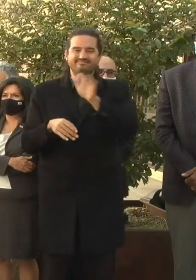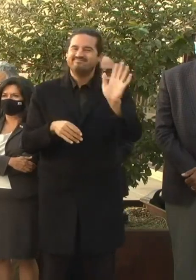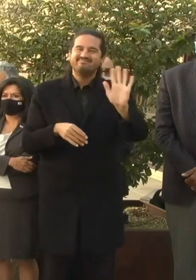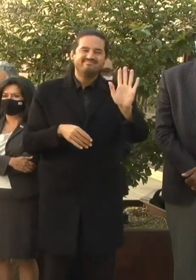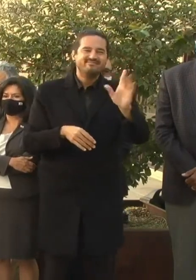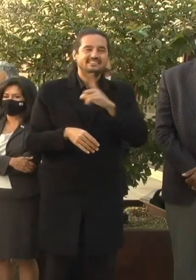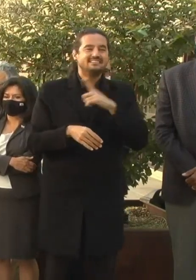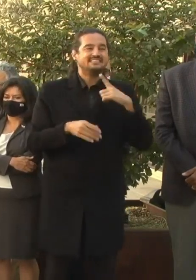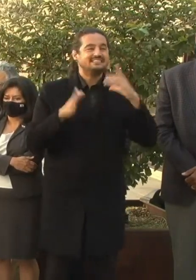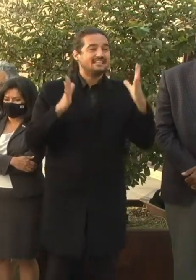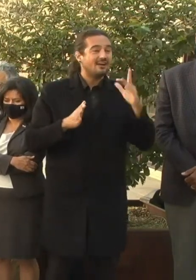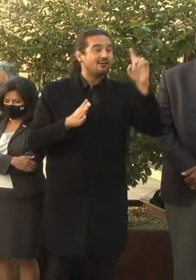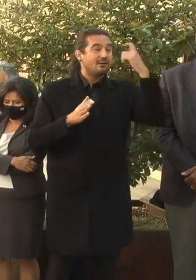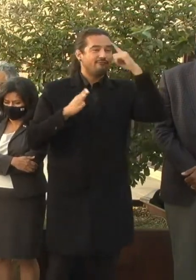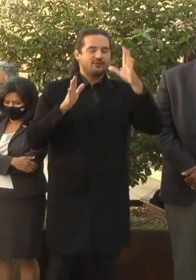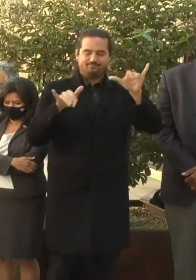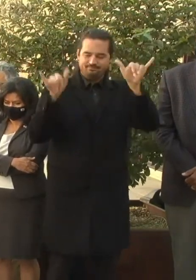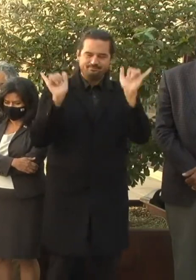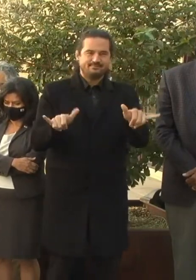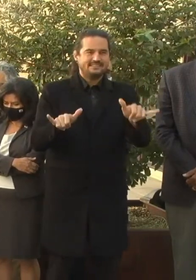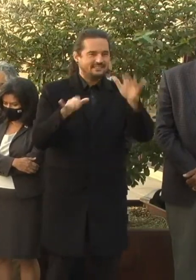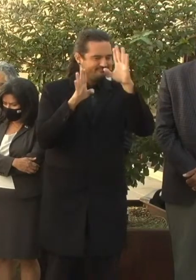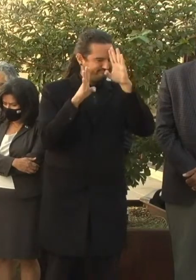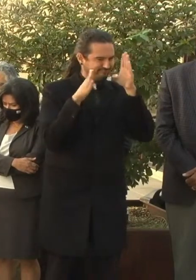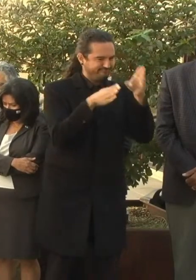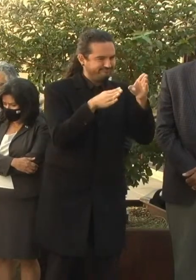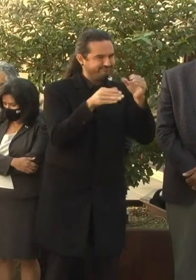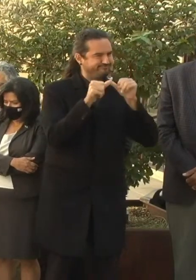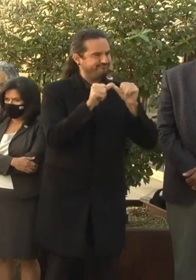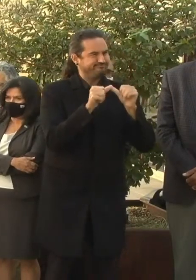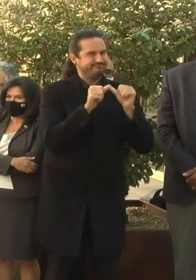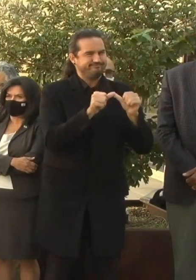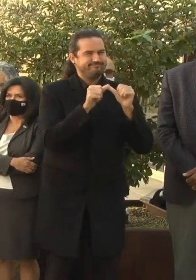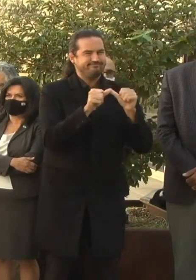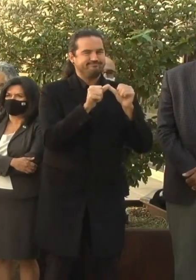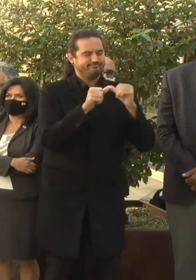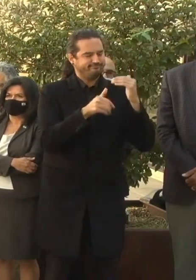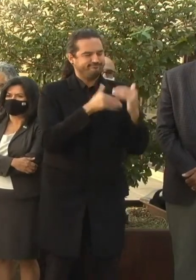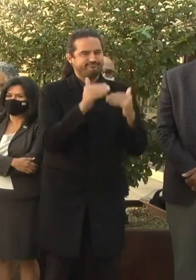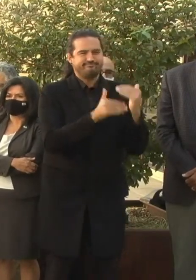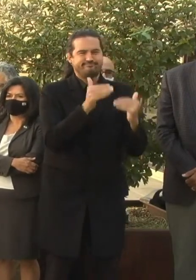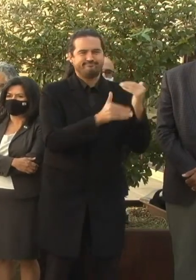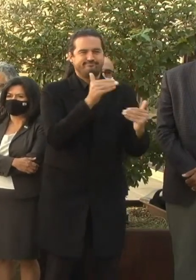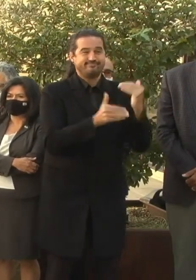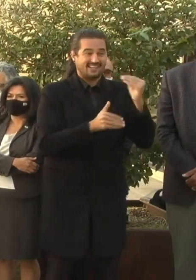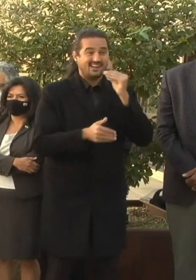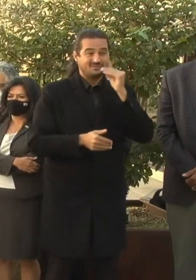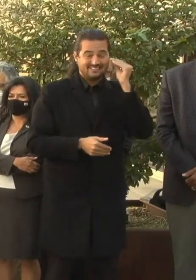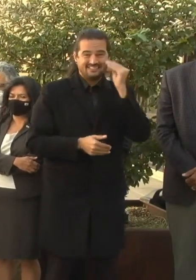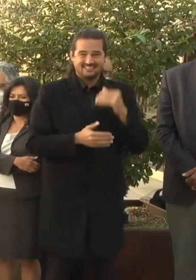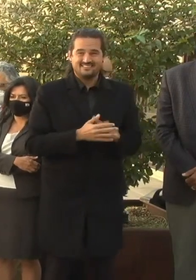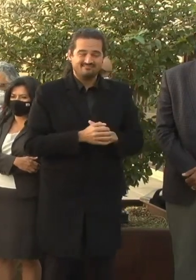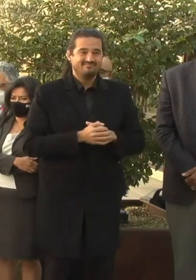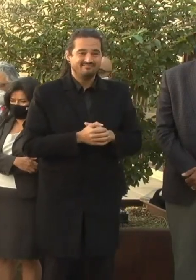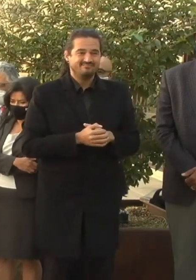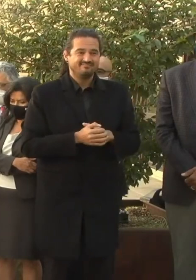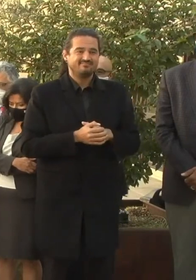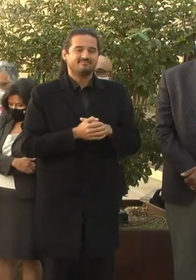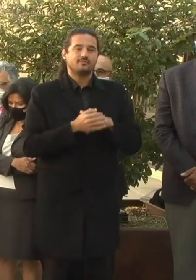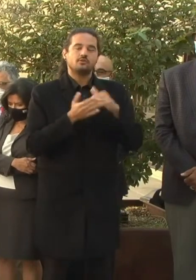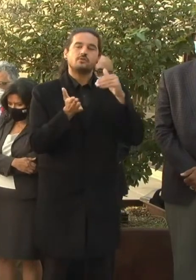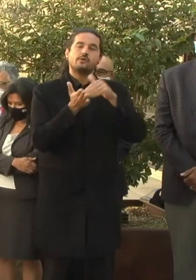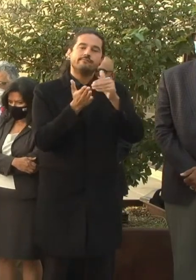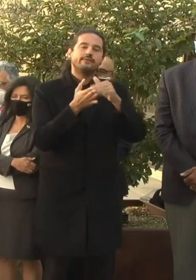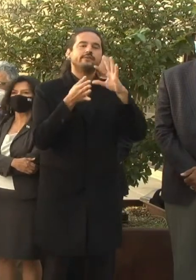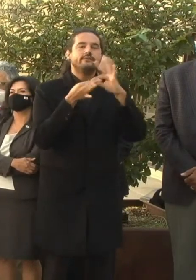the crisis of the day that entails housing. Now, I often say, as the governor and many of us, that there is not